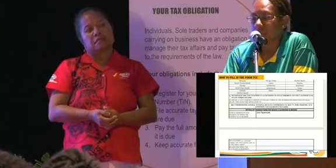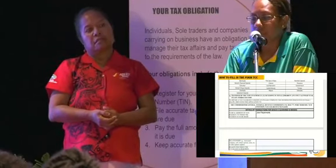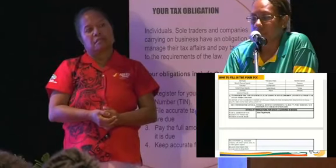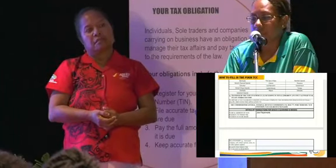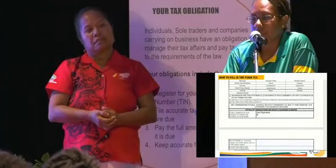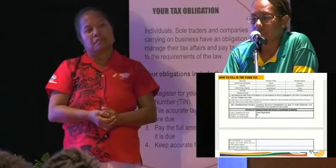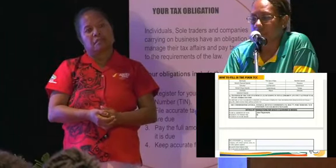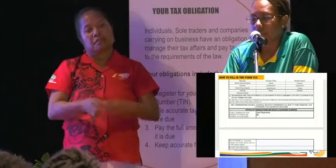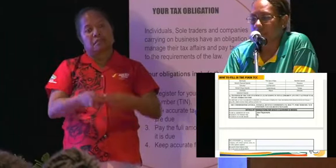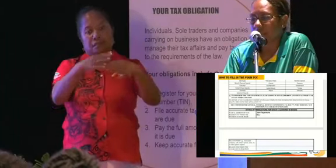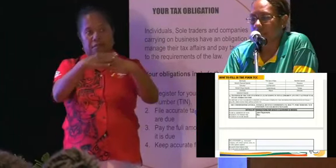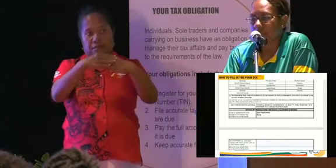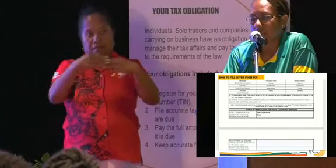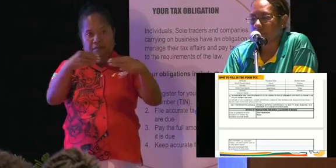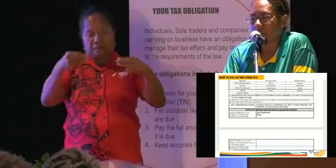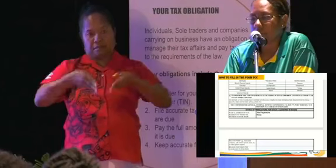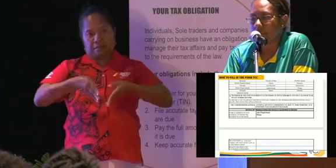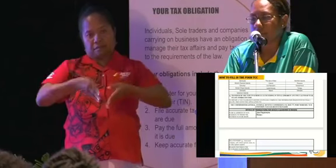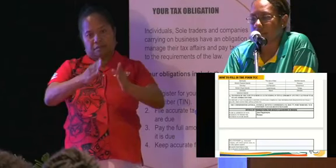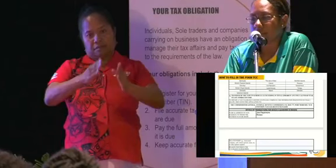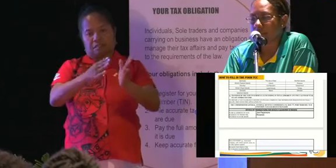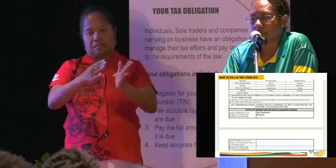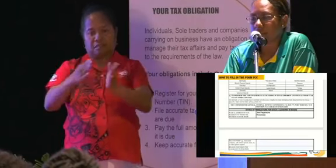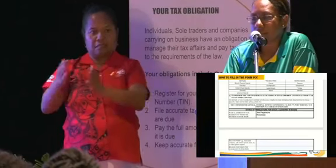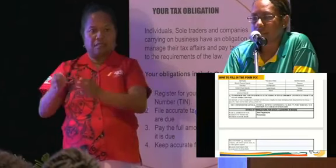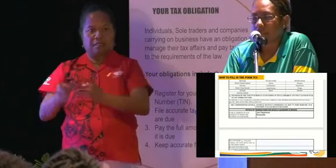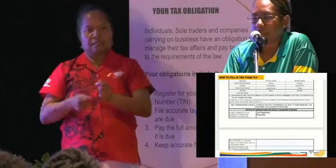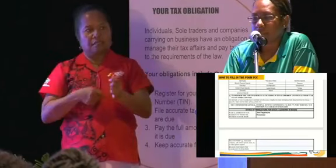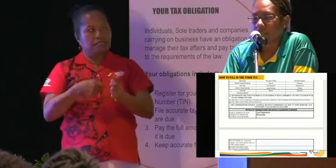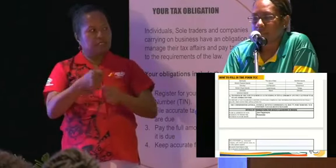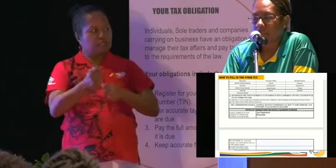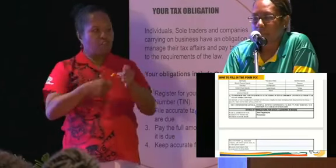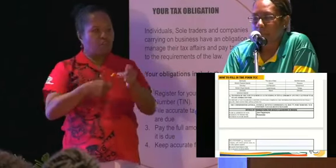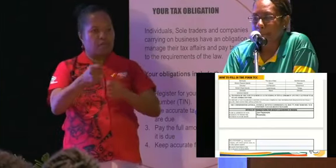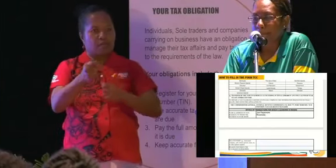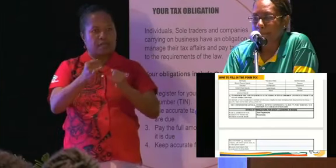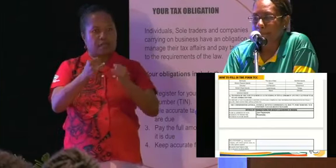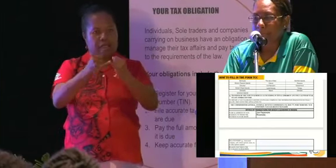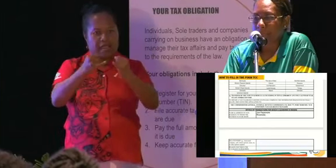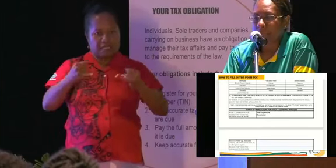His address is Riverside, Solomon Islands.